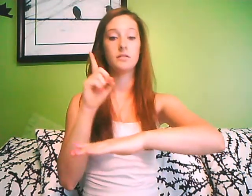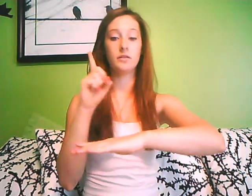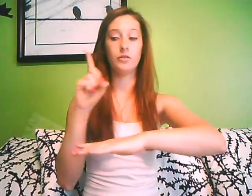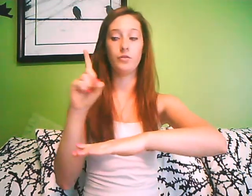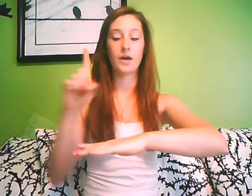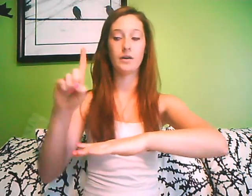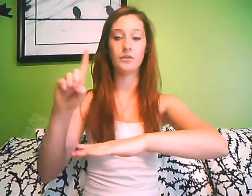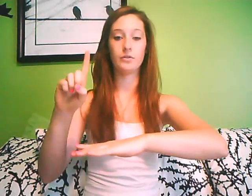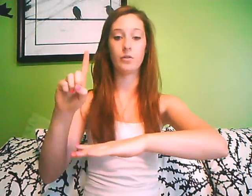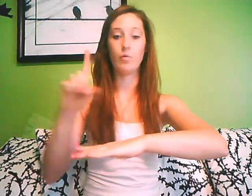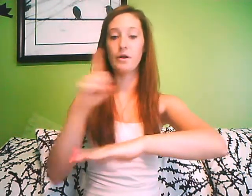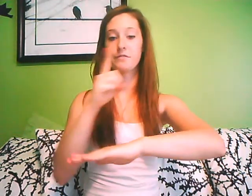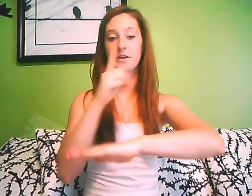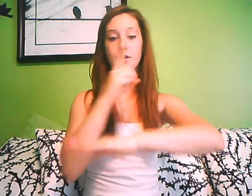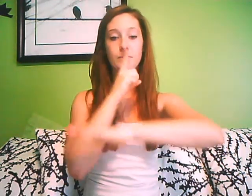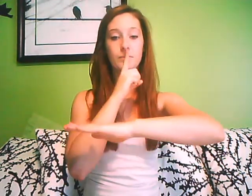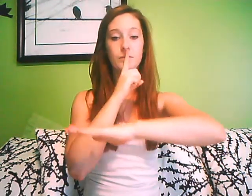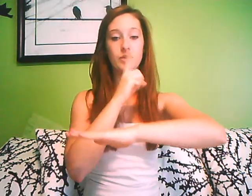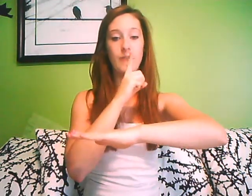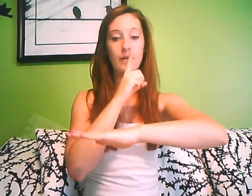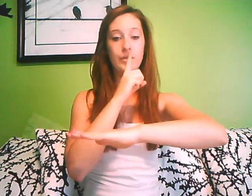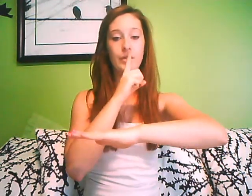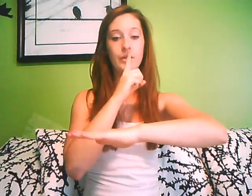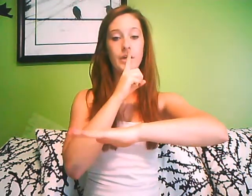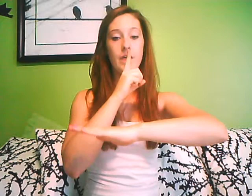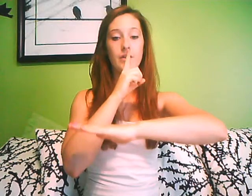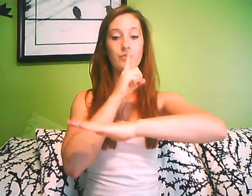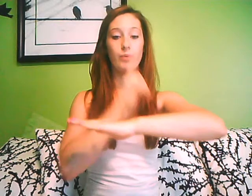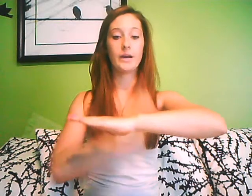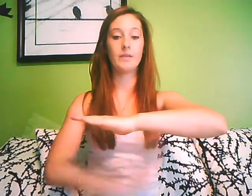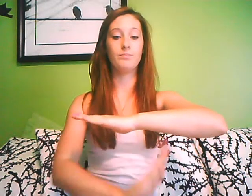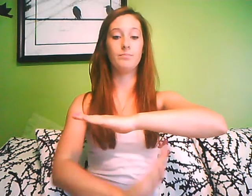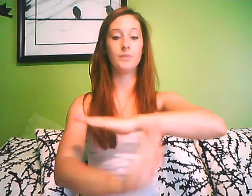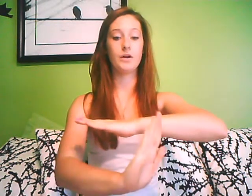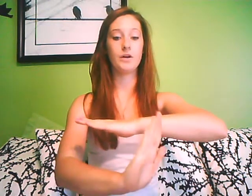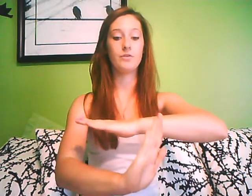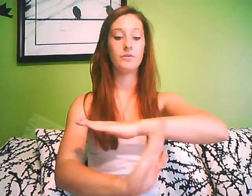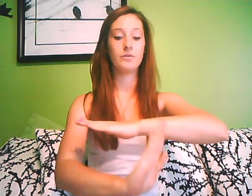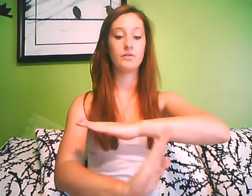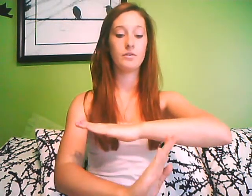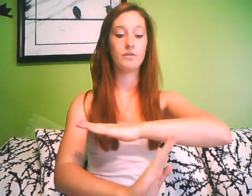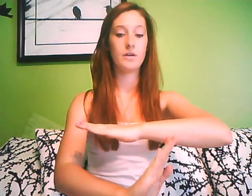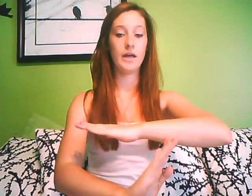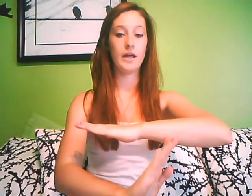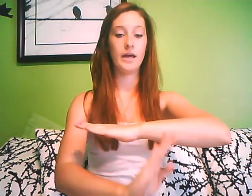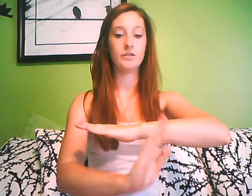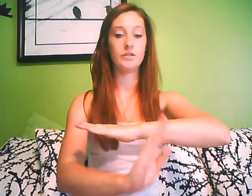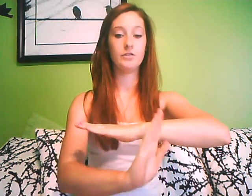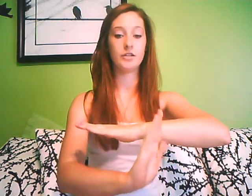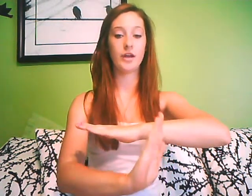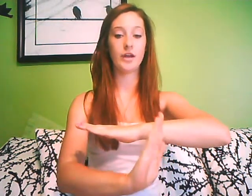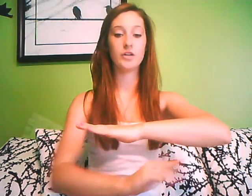you kind of do a little pointer finger to your mouth, and then you bring it below, and you change your hand shape.